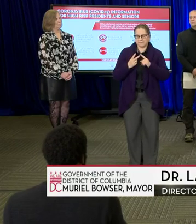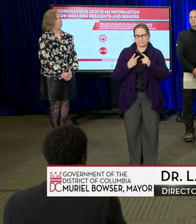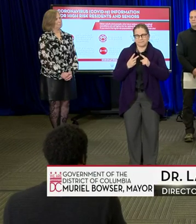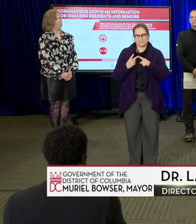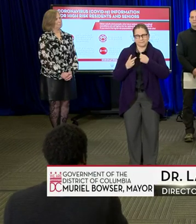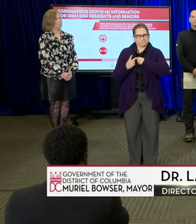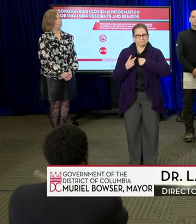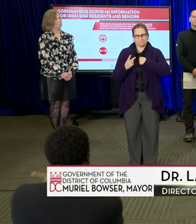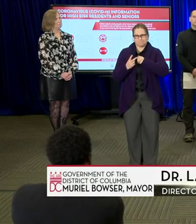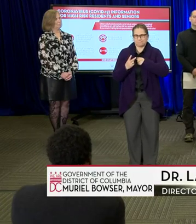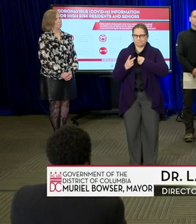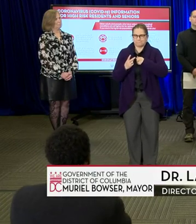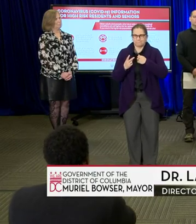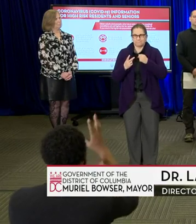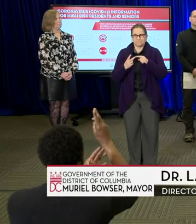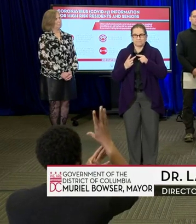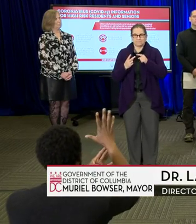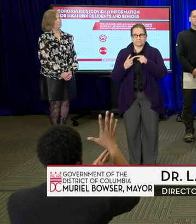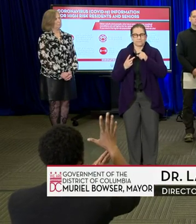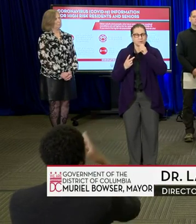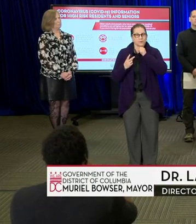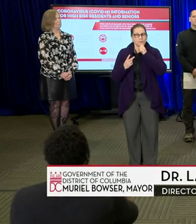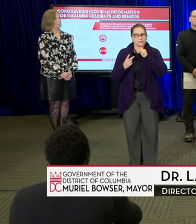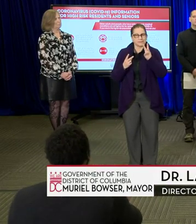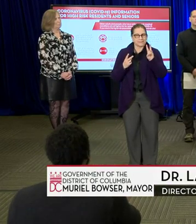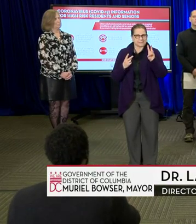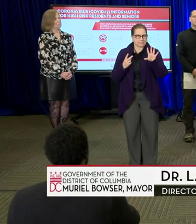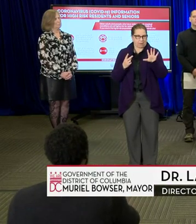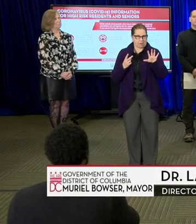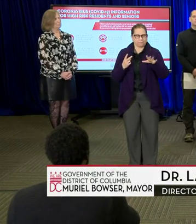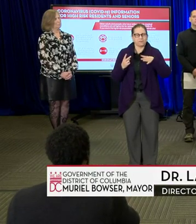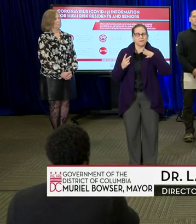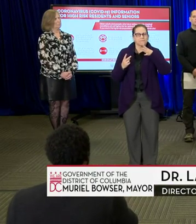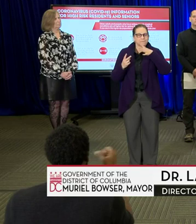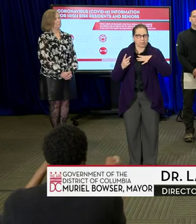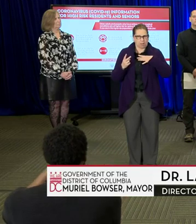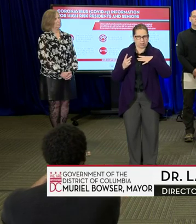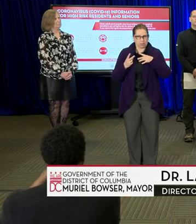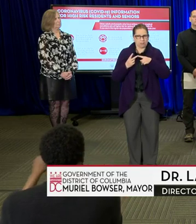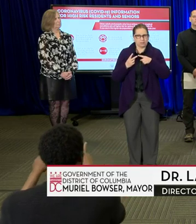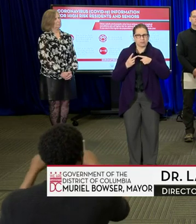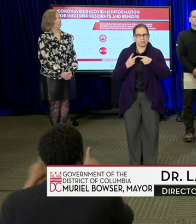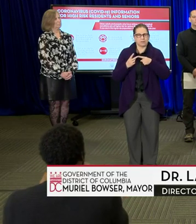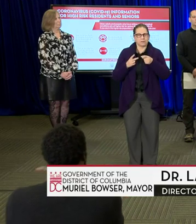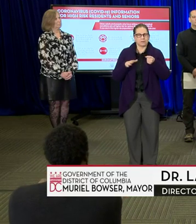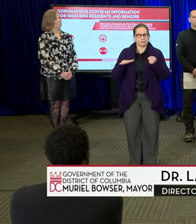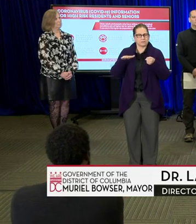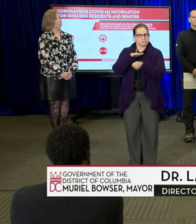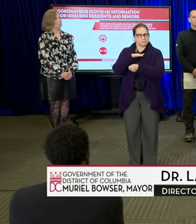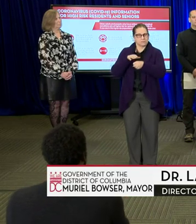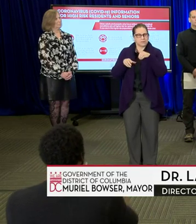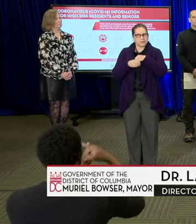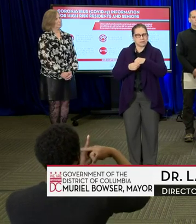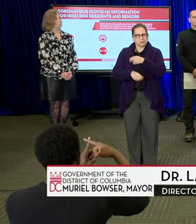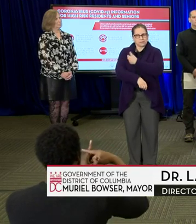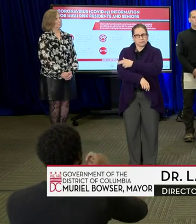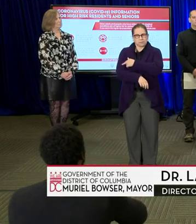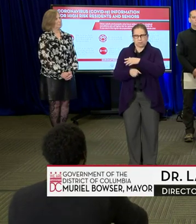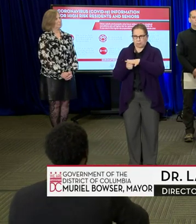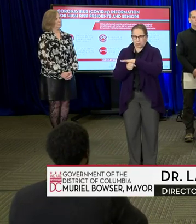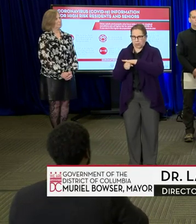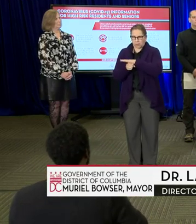The patient was a 65-year-old female who was admitted to a local hospital with fever, cough, and underlying health